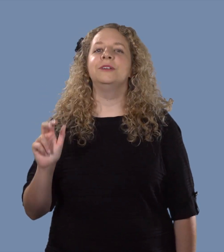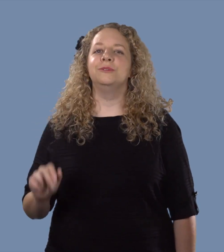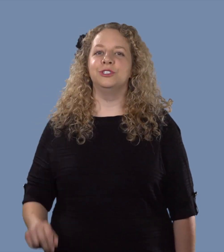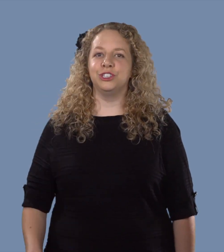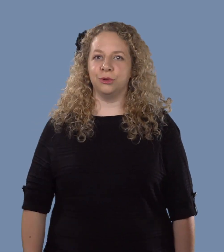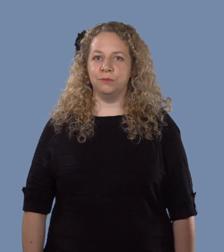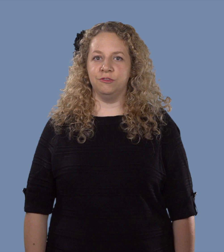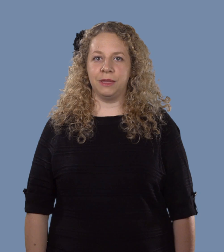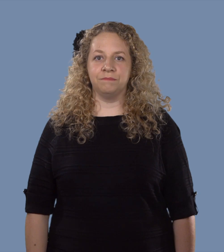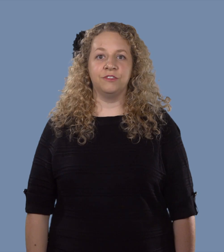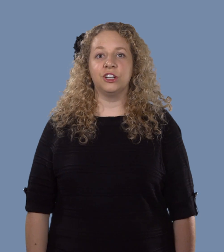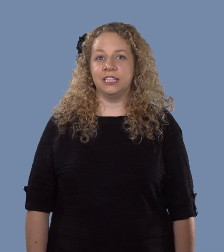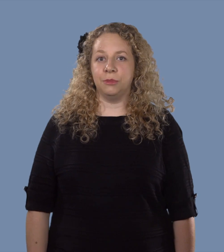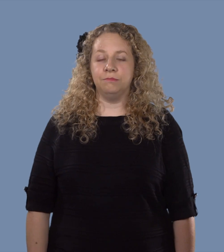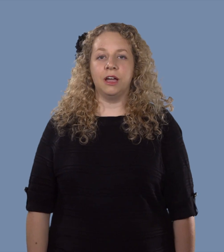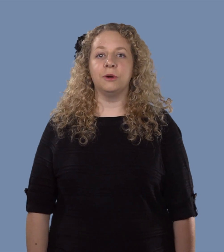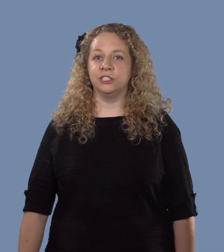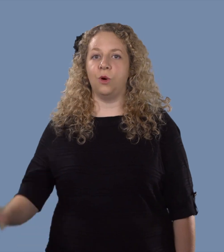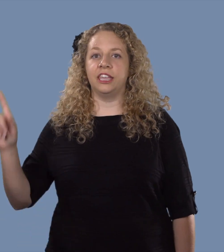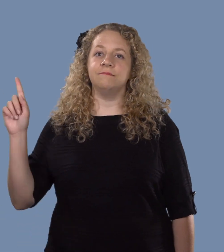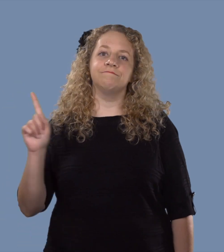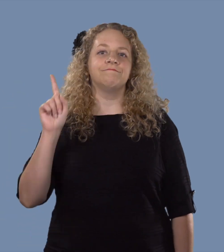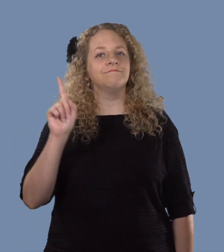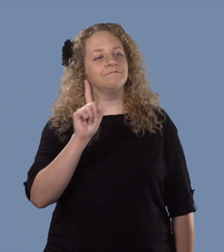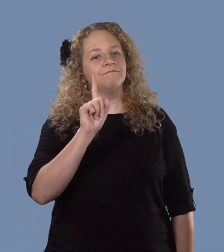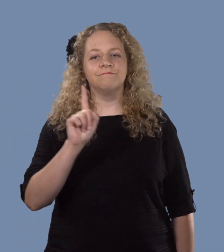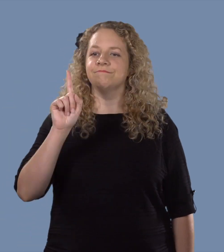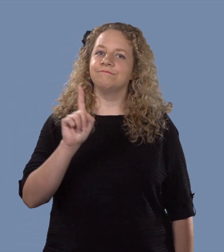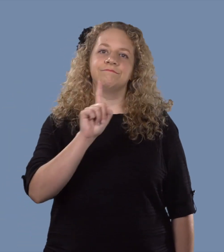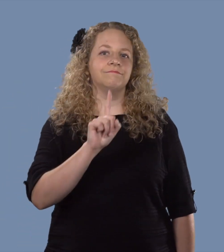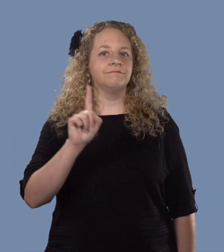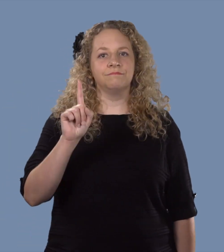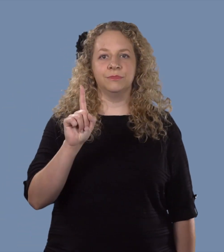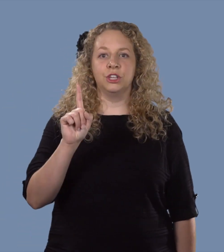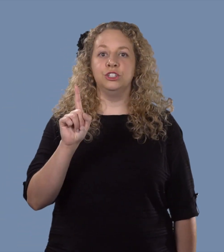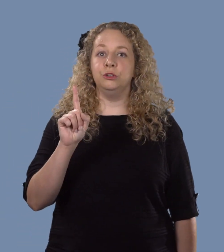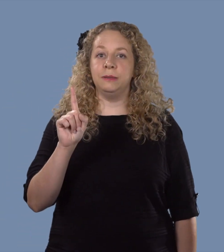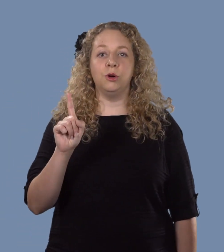two people walking up to a third person, a really long line of